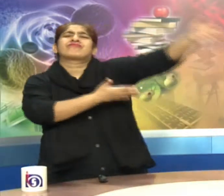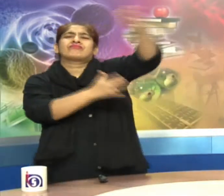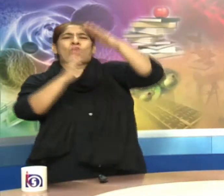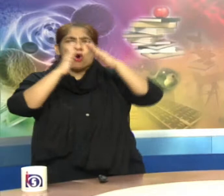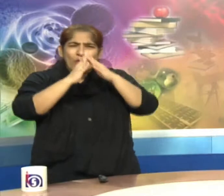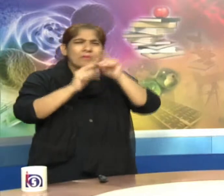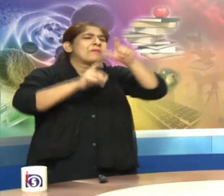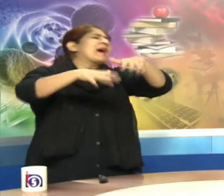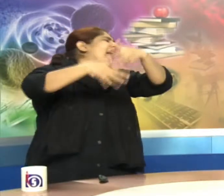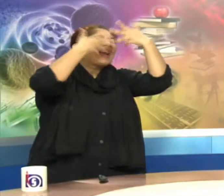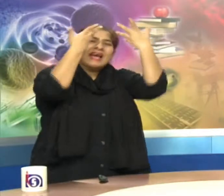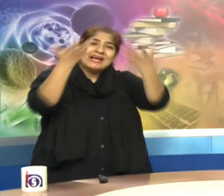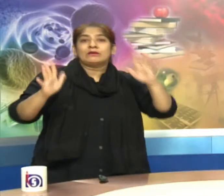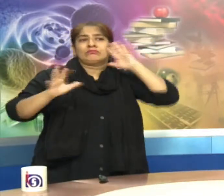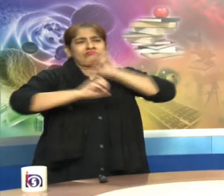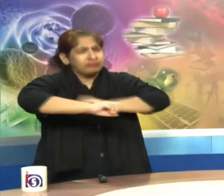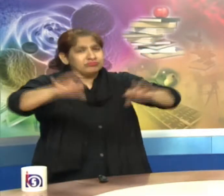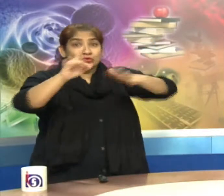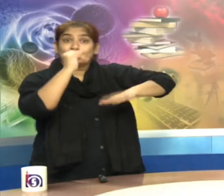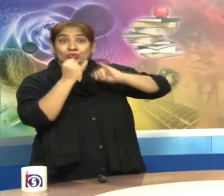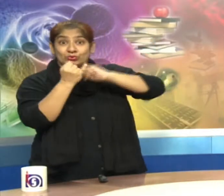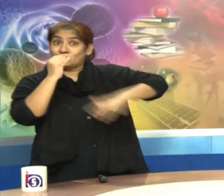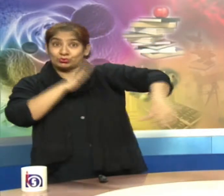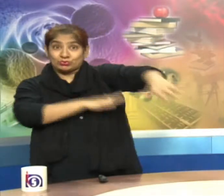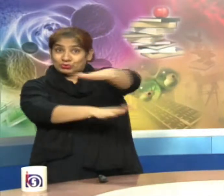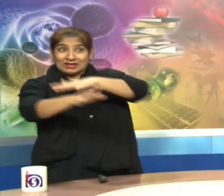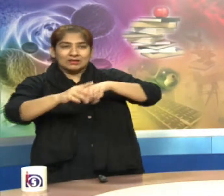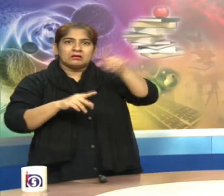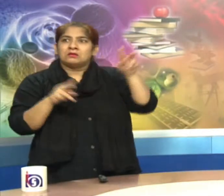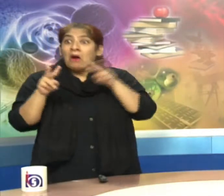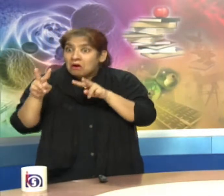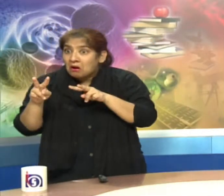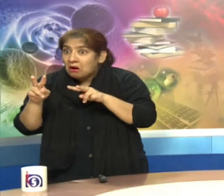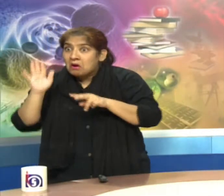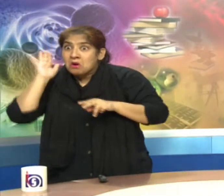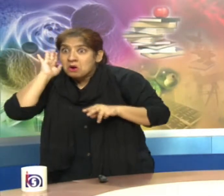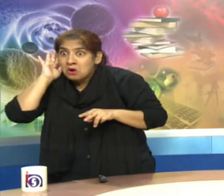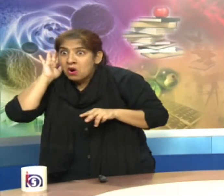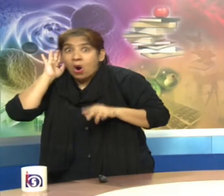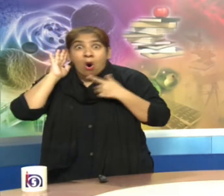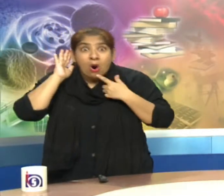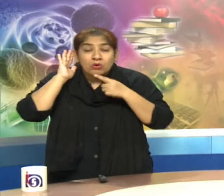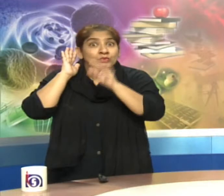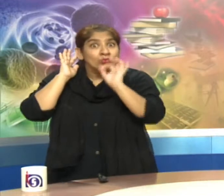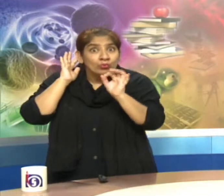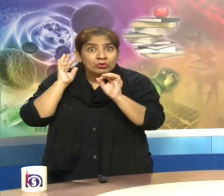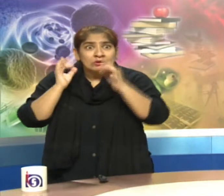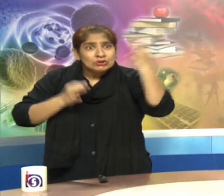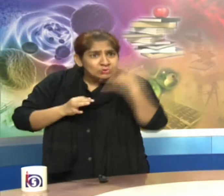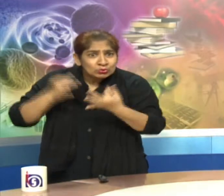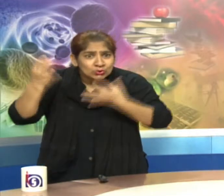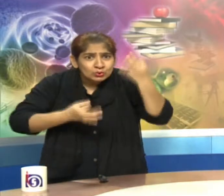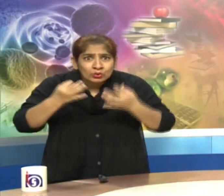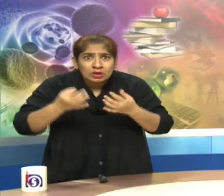in any community of the society, when